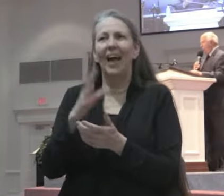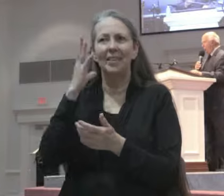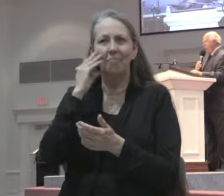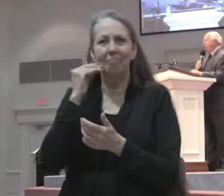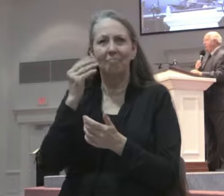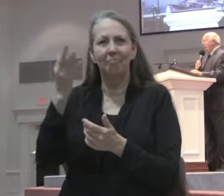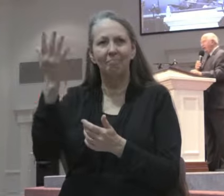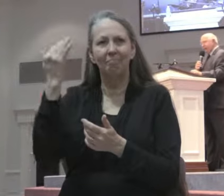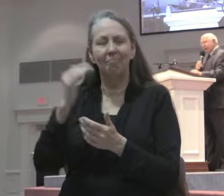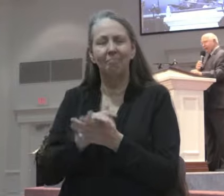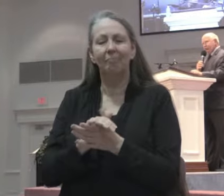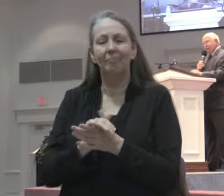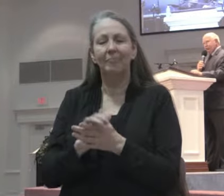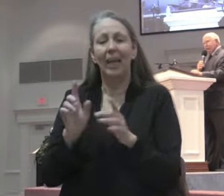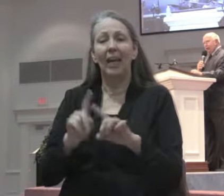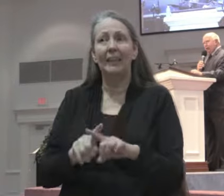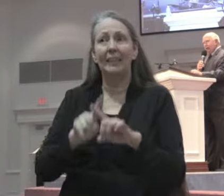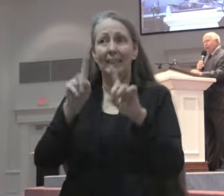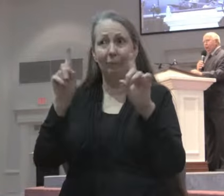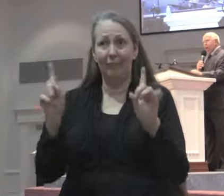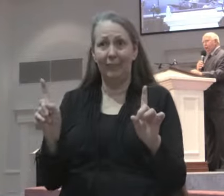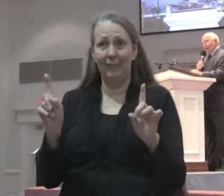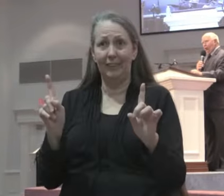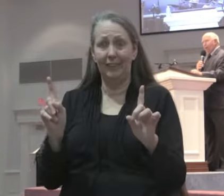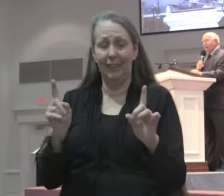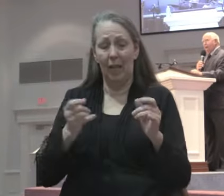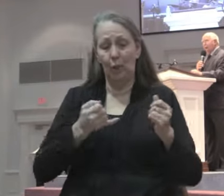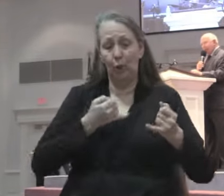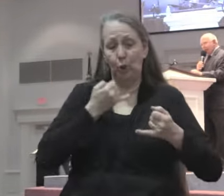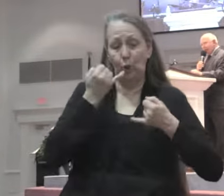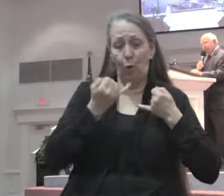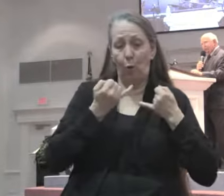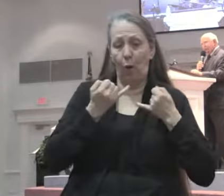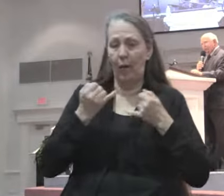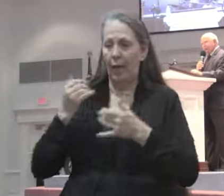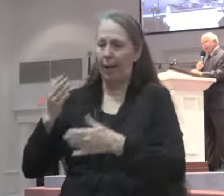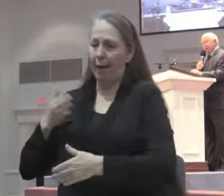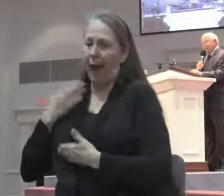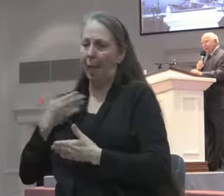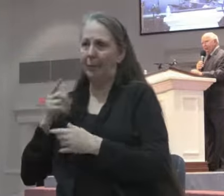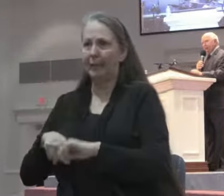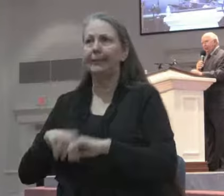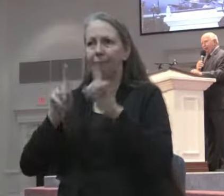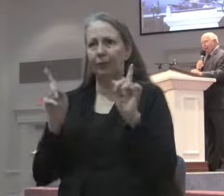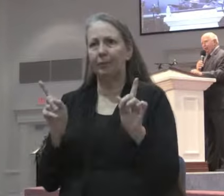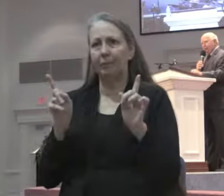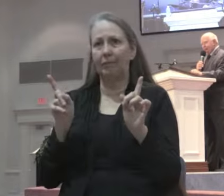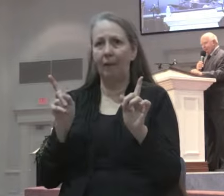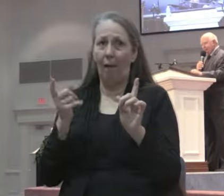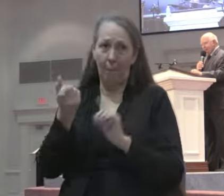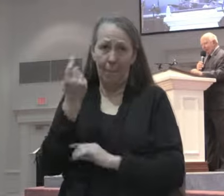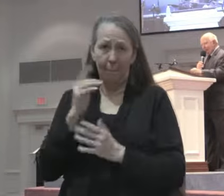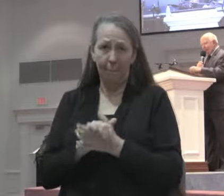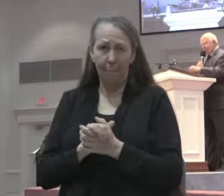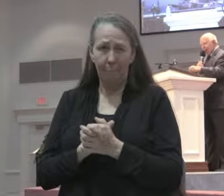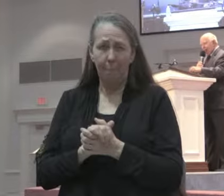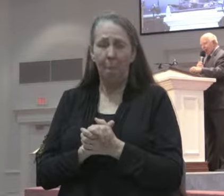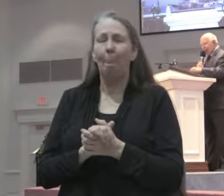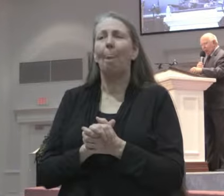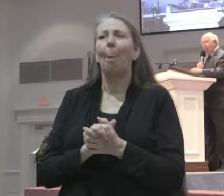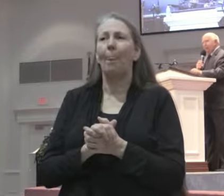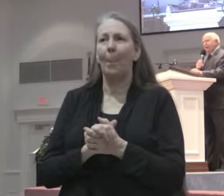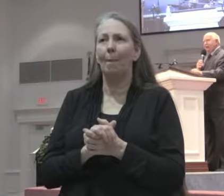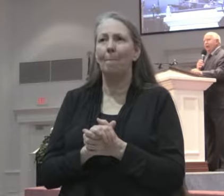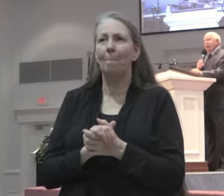time ago. There's a difference in your joy and your happiness. There's a difference.